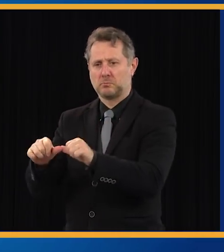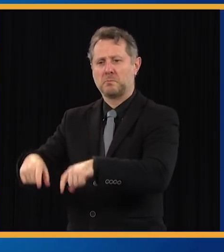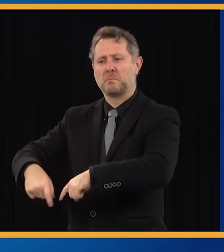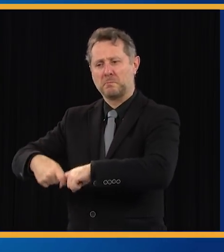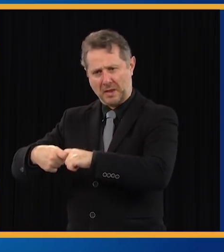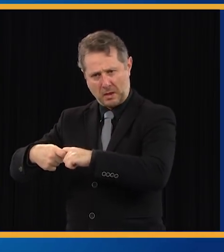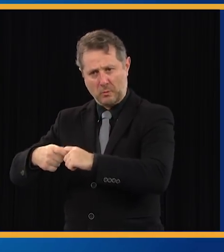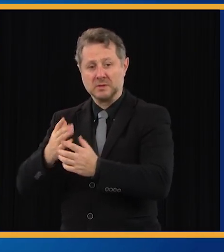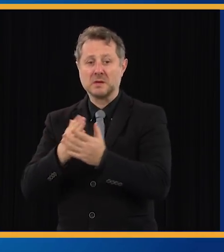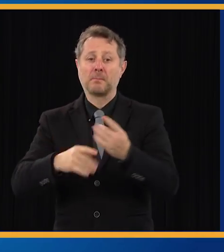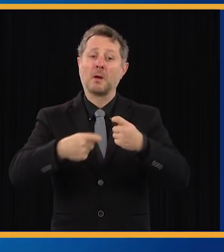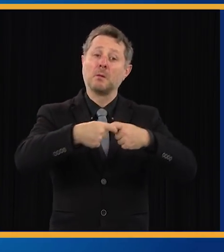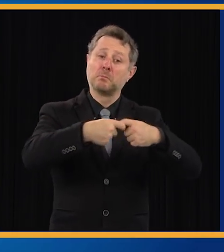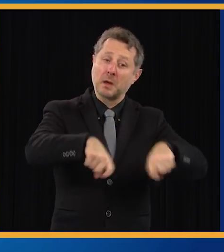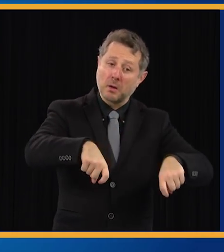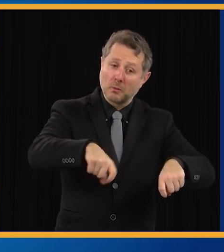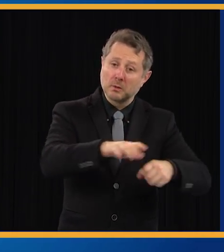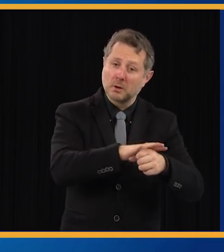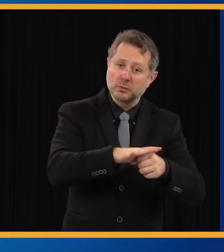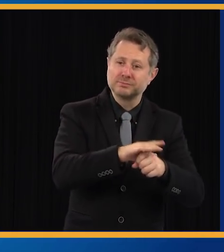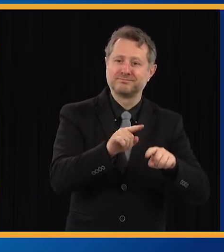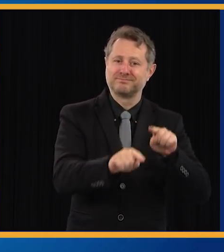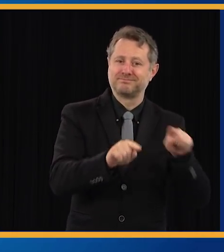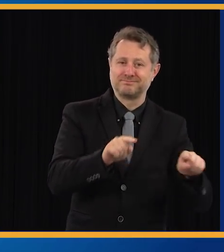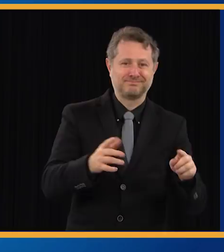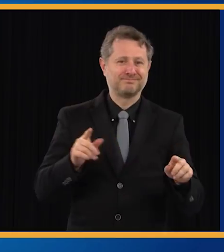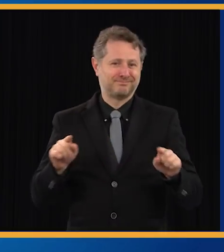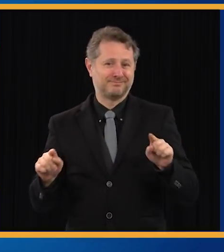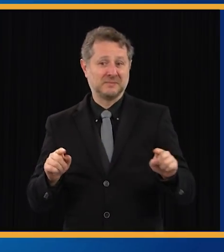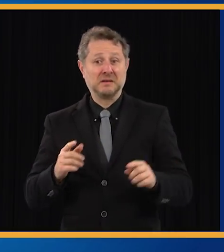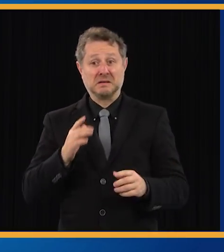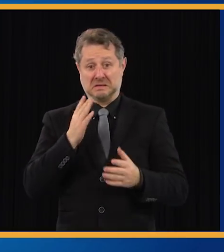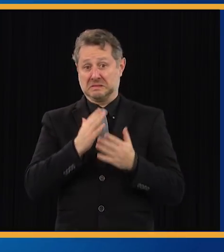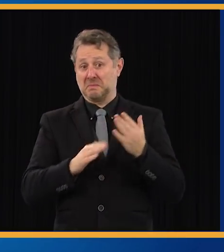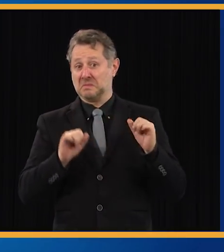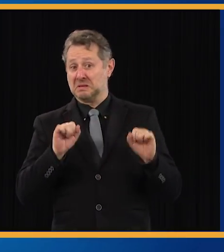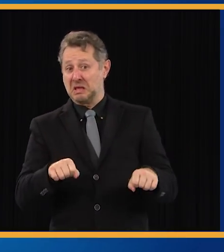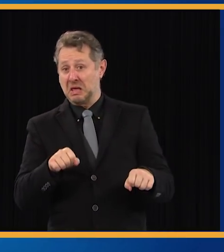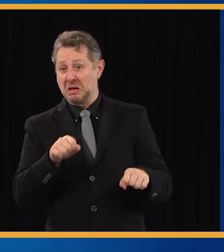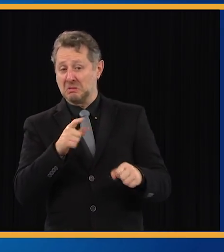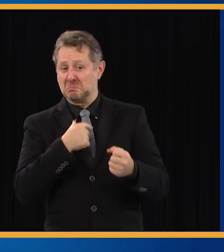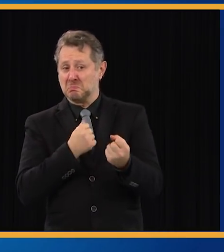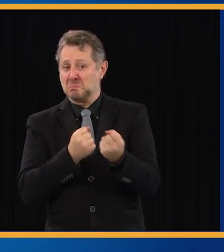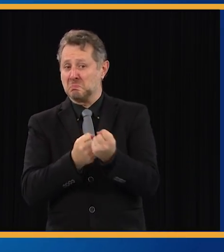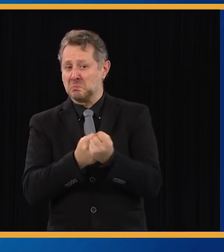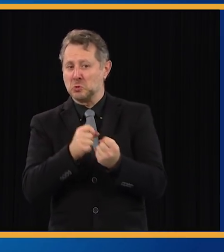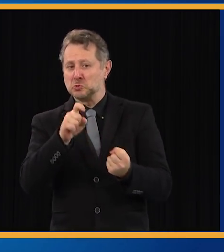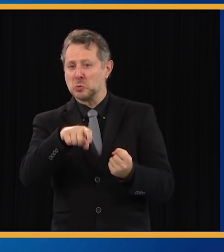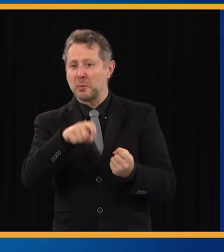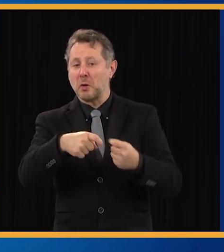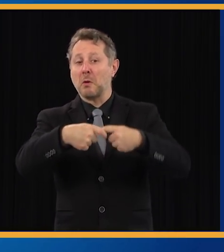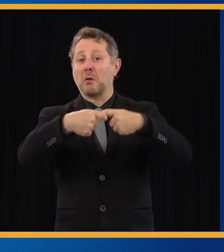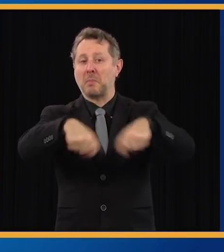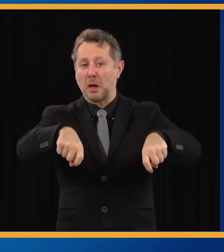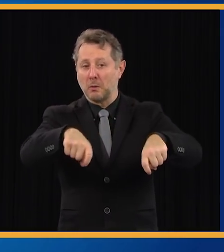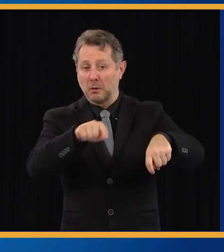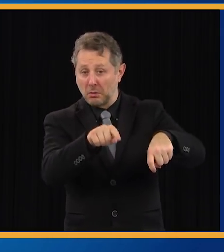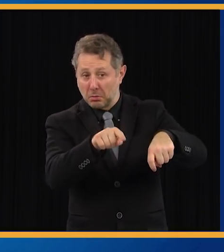some regions, you could make the case that we should unpause on May